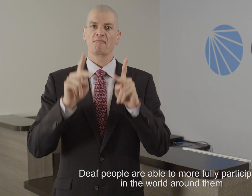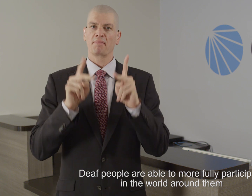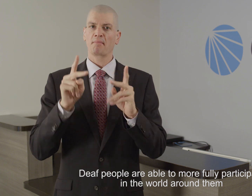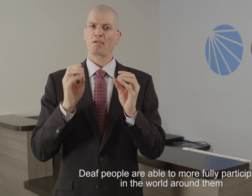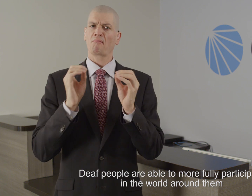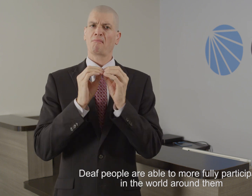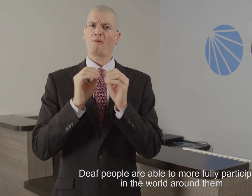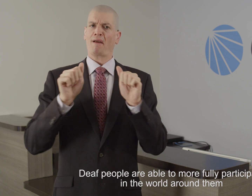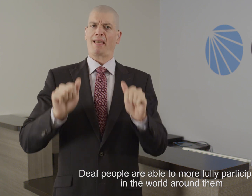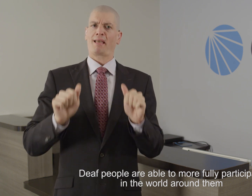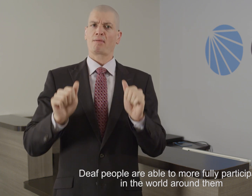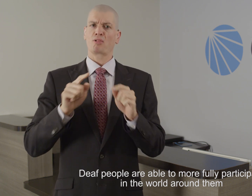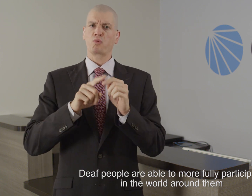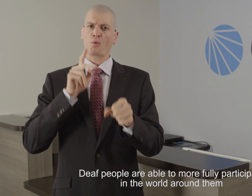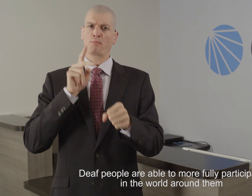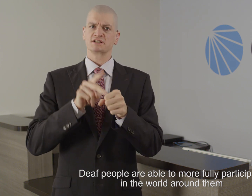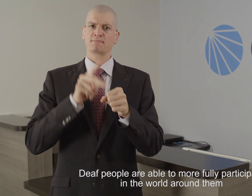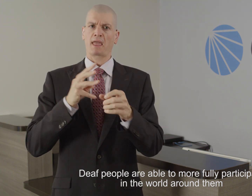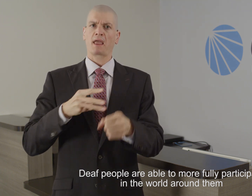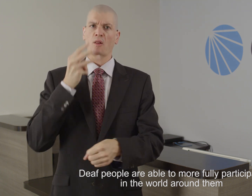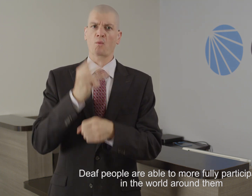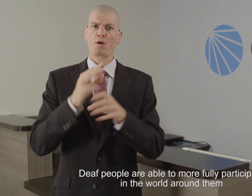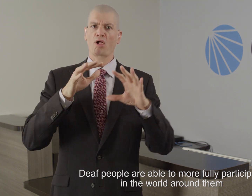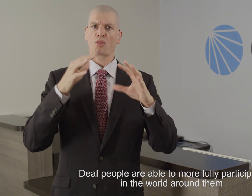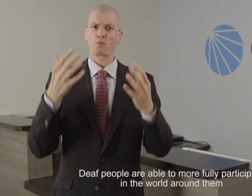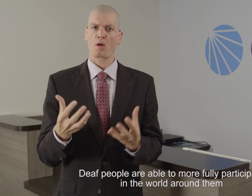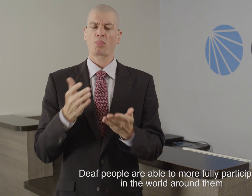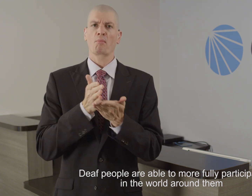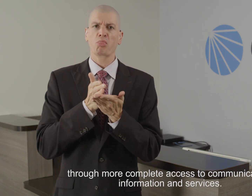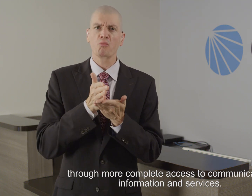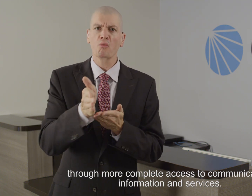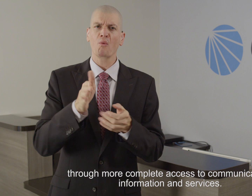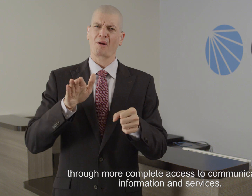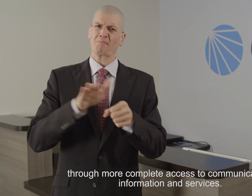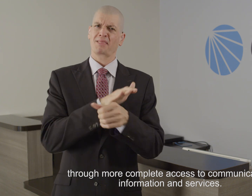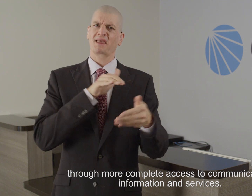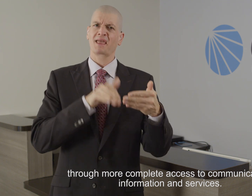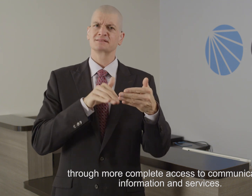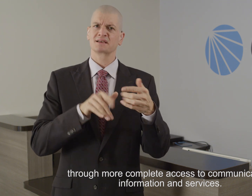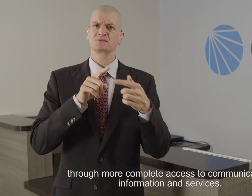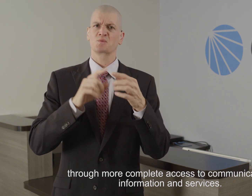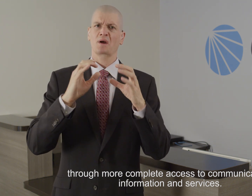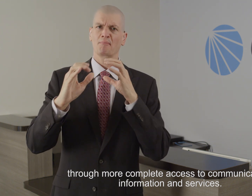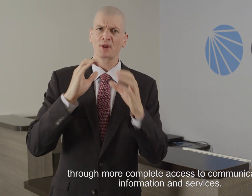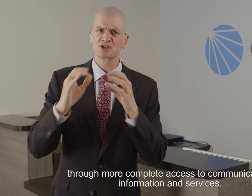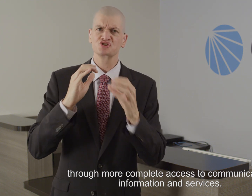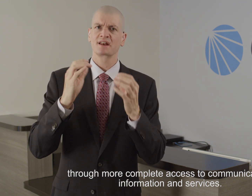Deaf people are able to more fully participate in the world around them through more complete access to communication,